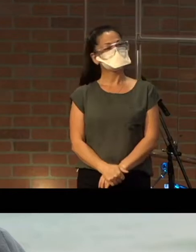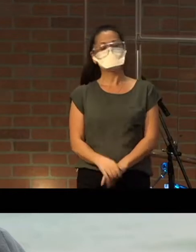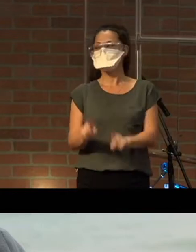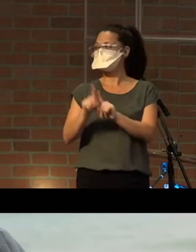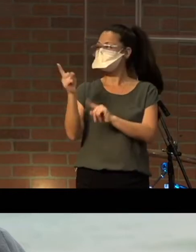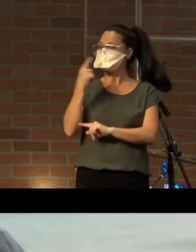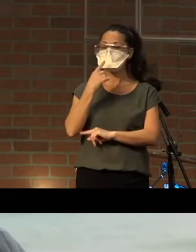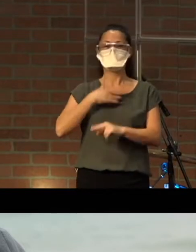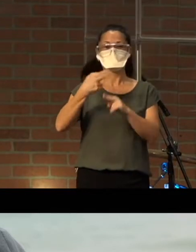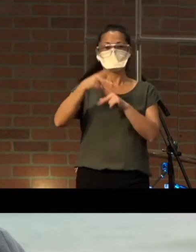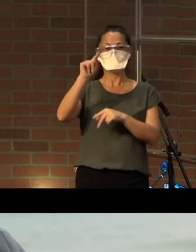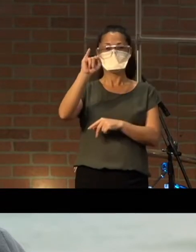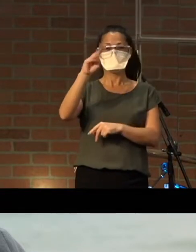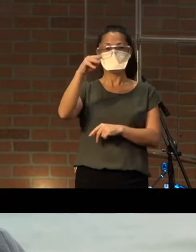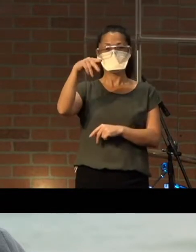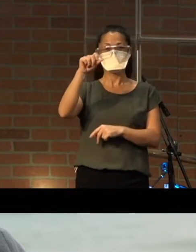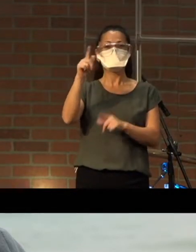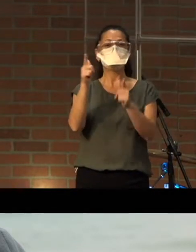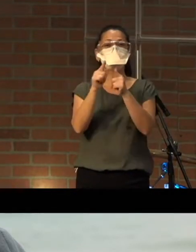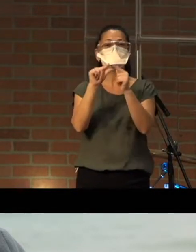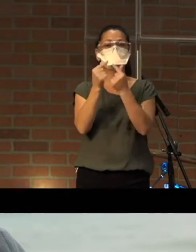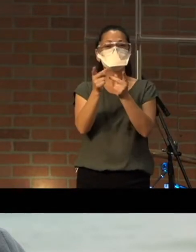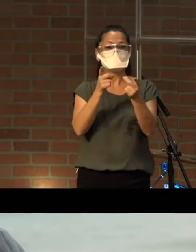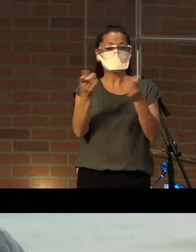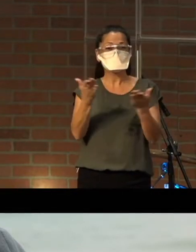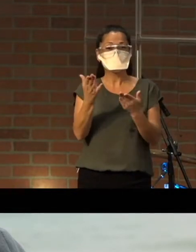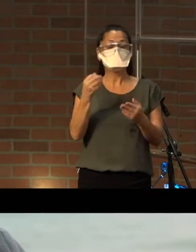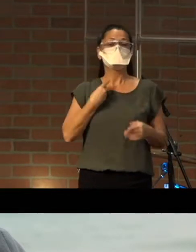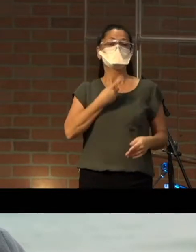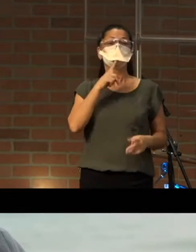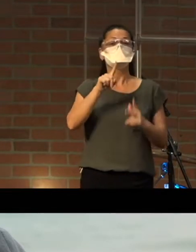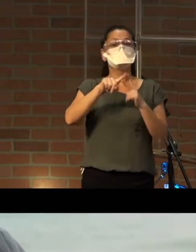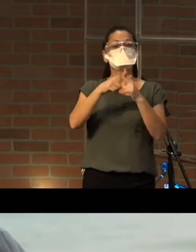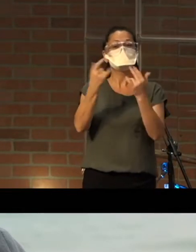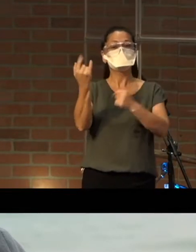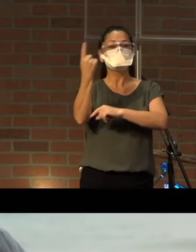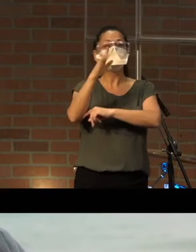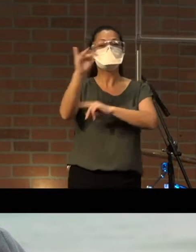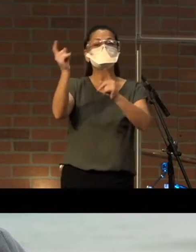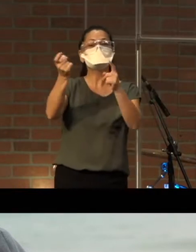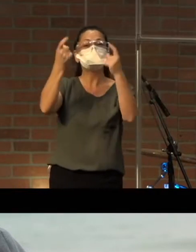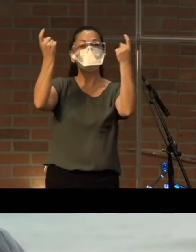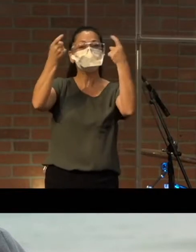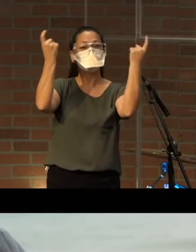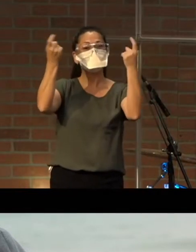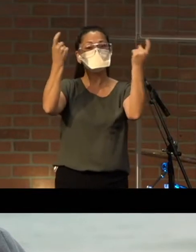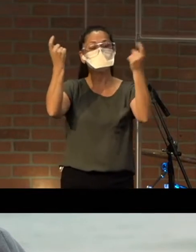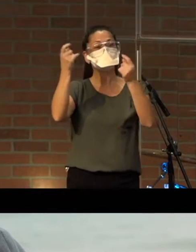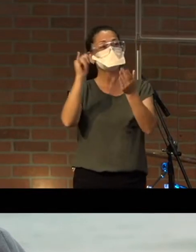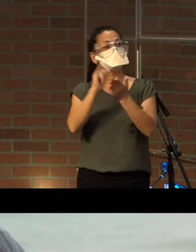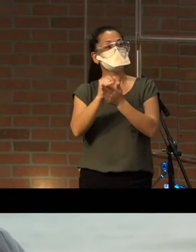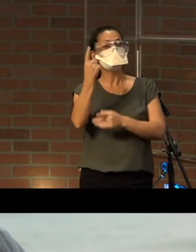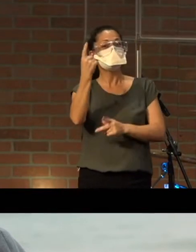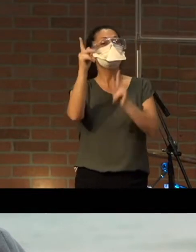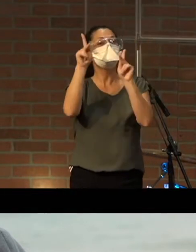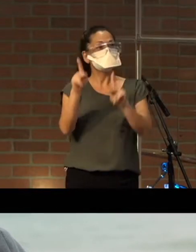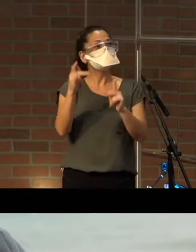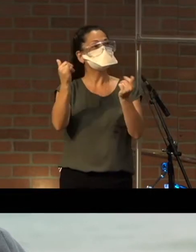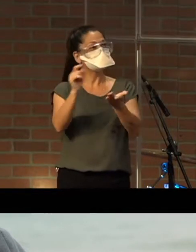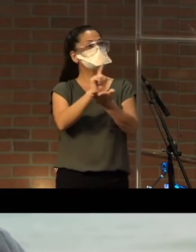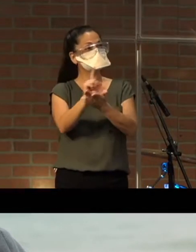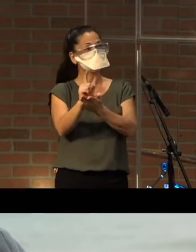said, I'm Tim Pollock. I'm the small group director here, and I get to start today by celebrating that one person this